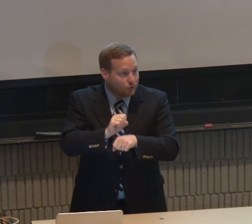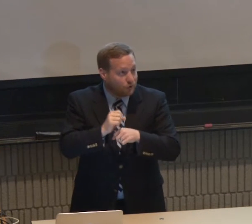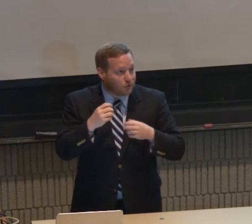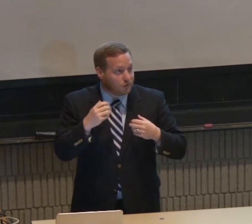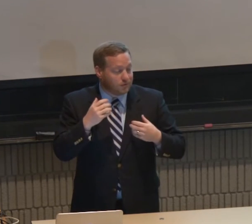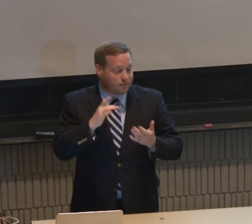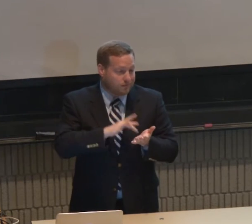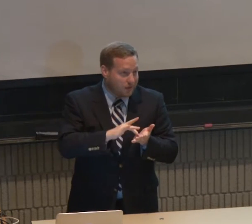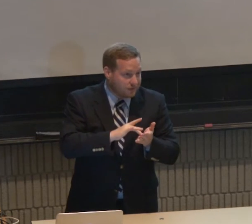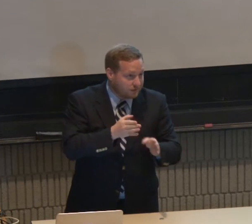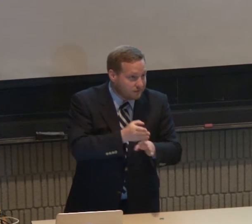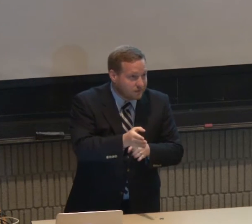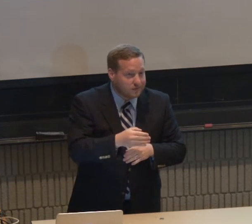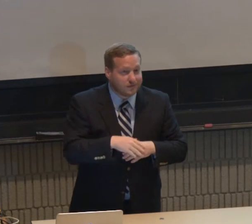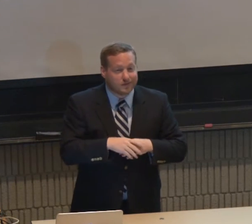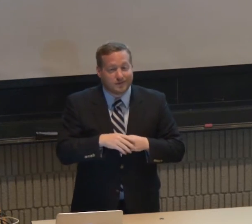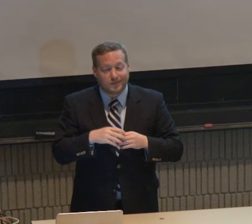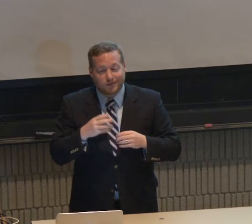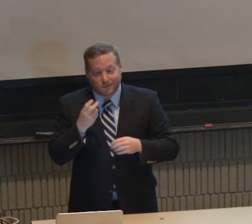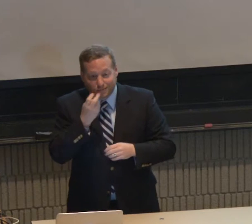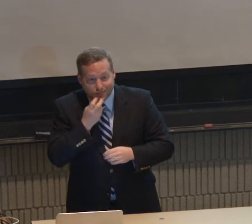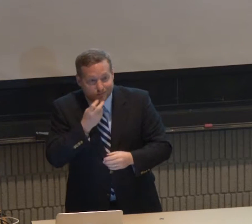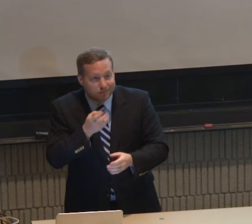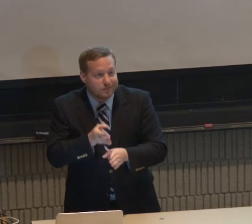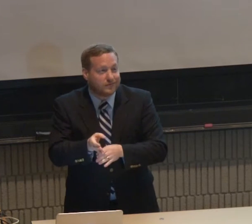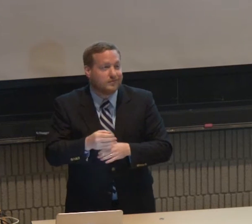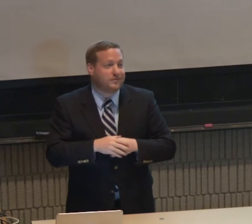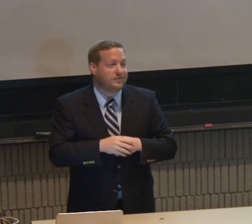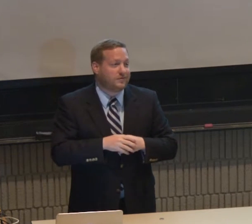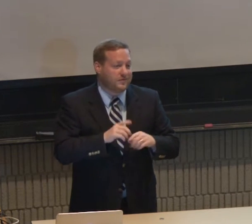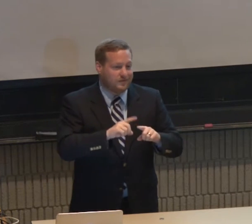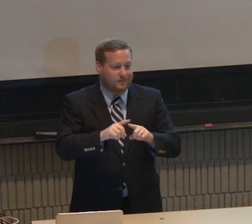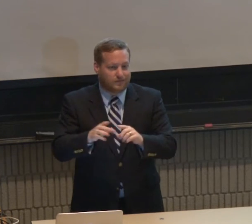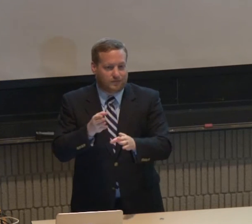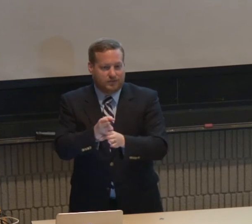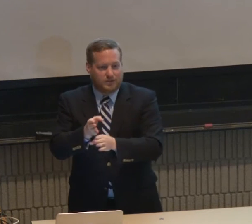streamlining people into getting hearing aids, cochlear implants, etc.